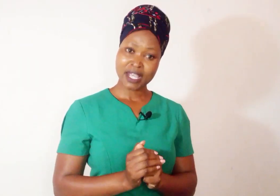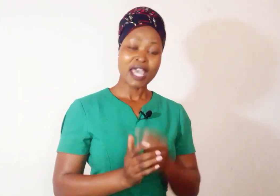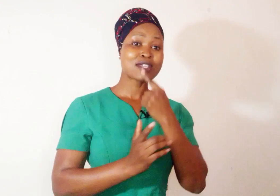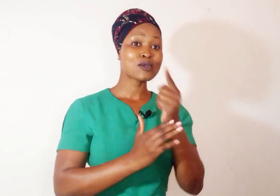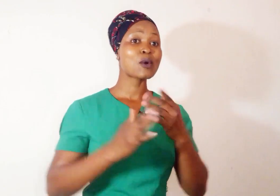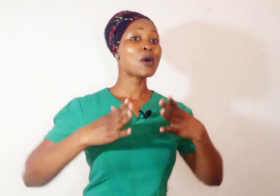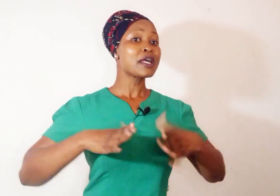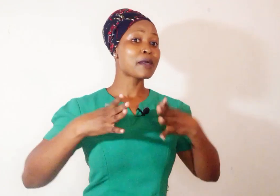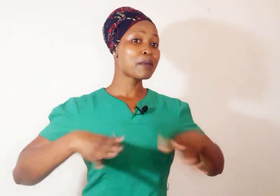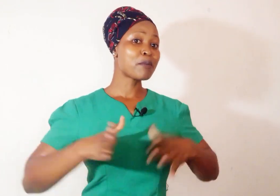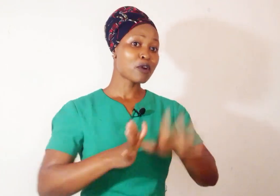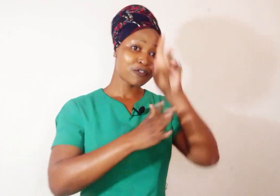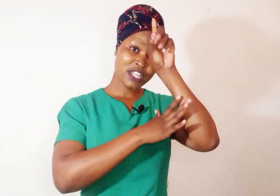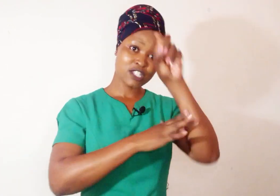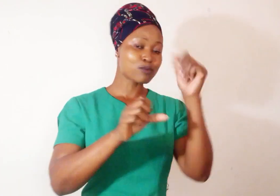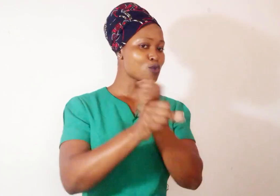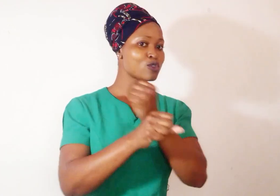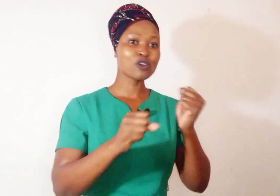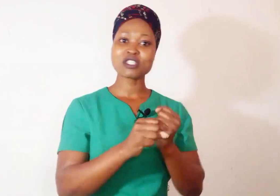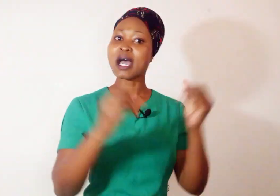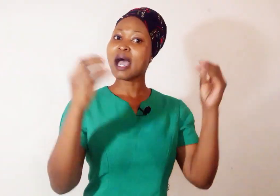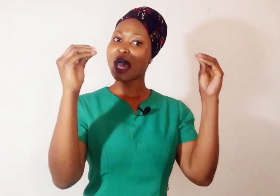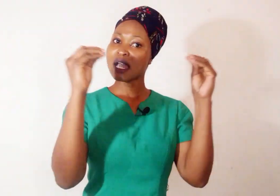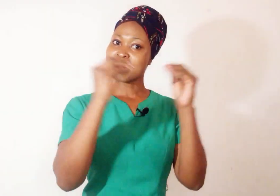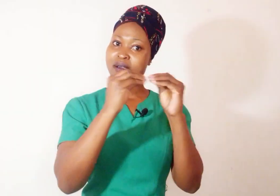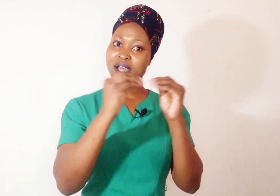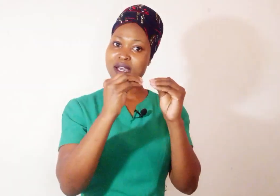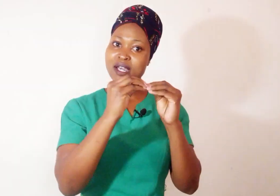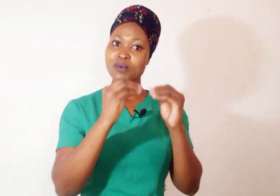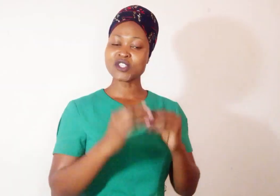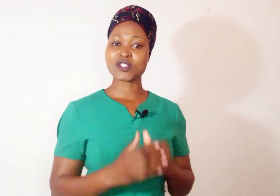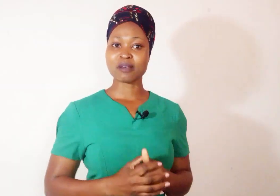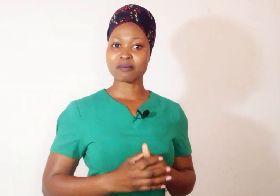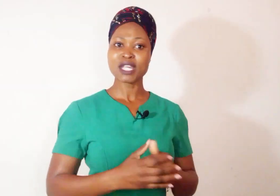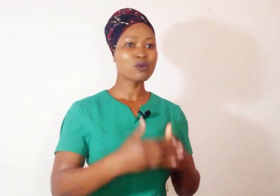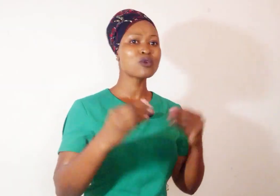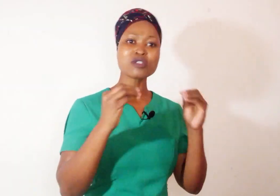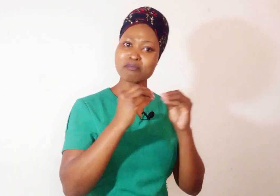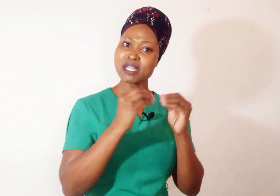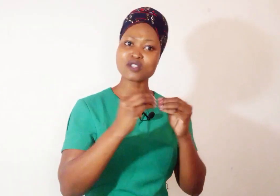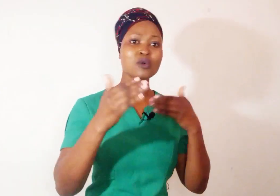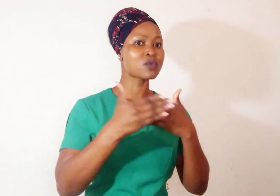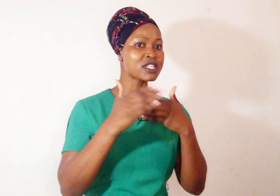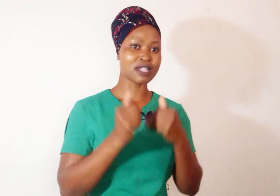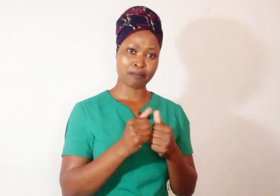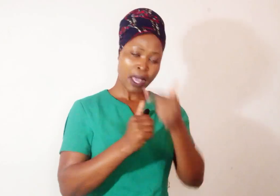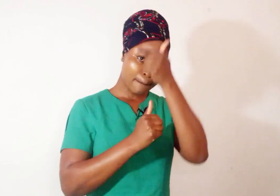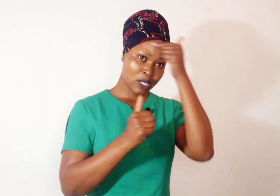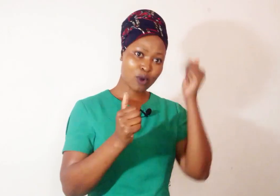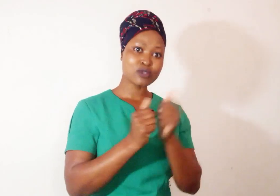And so the people of Egypt could not reach them. They could not meet or reach them because